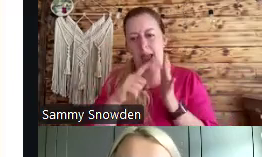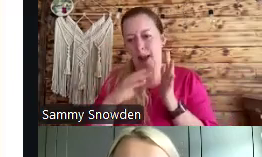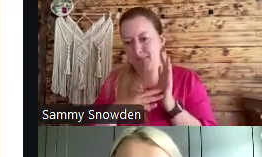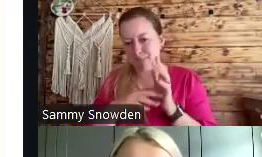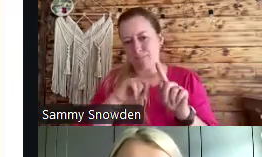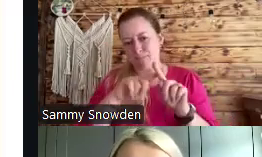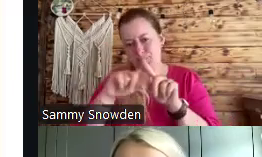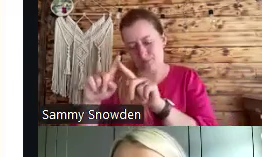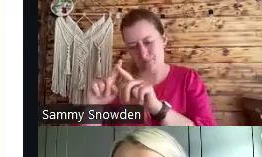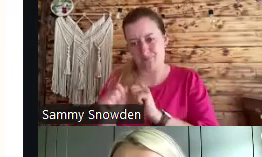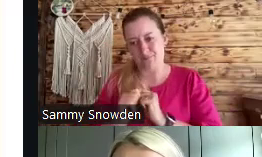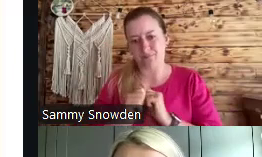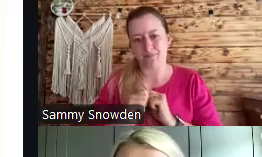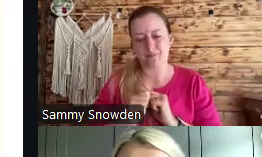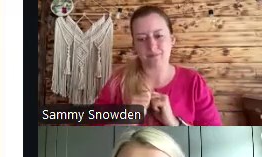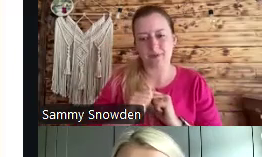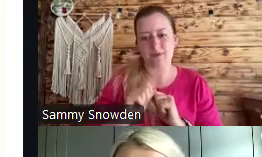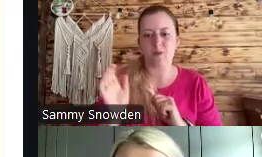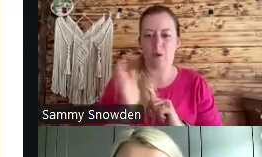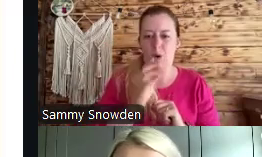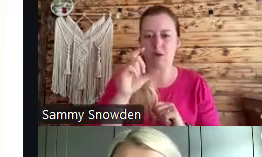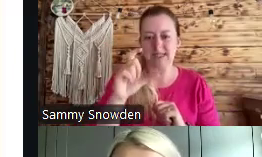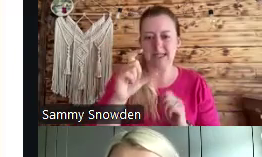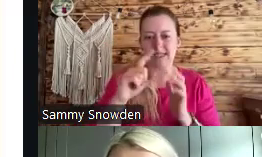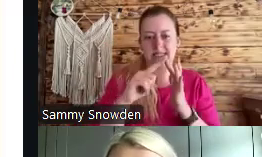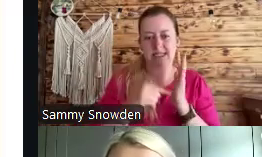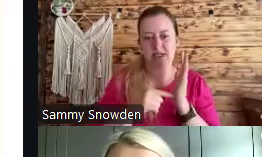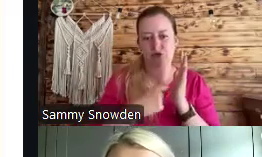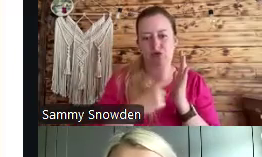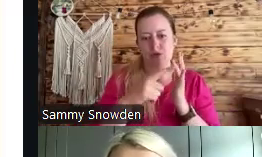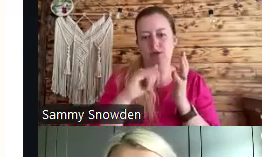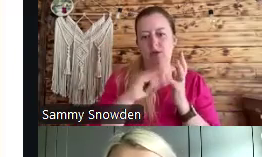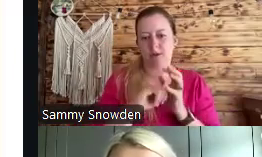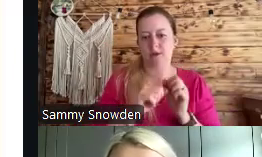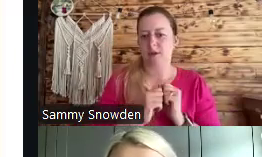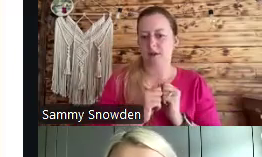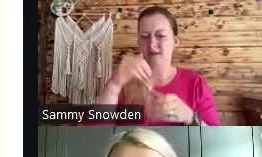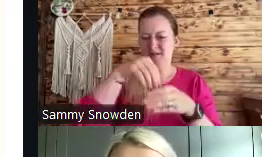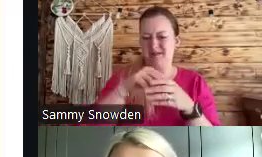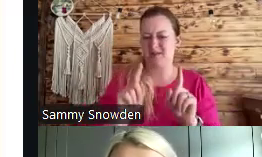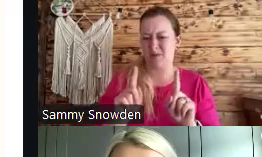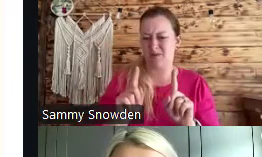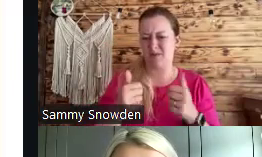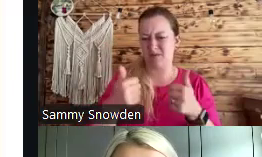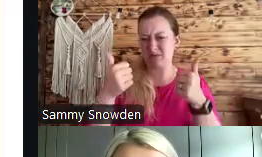greatly improves the glutathione production. And just a little bit about glutathione, it really helps